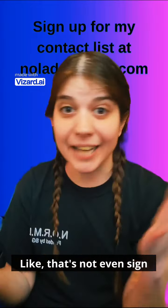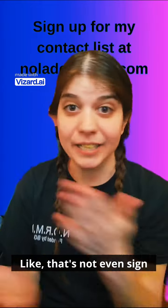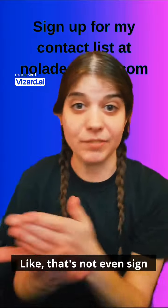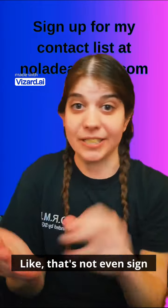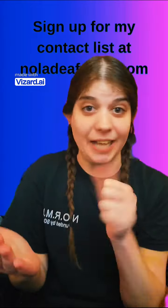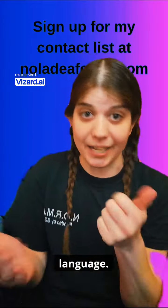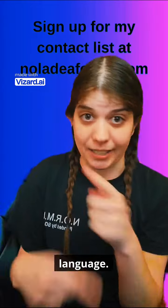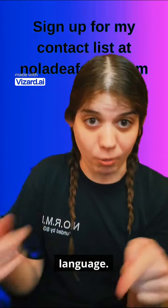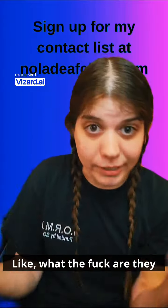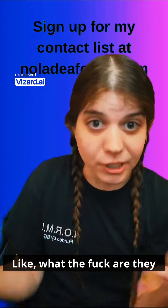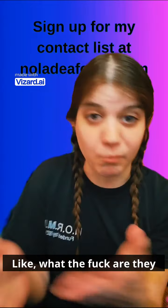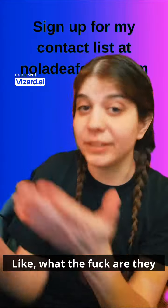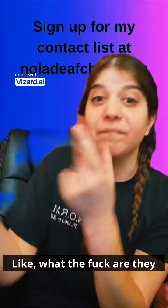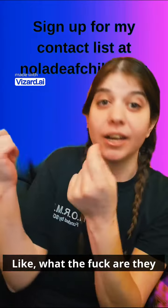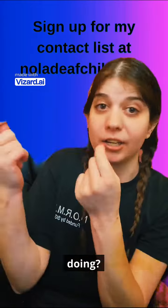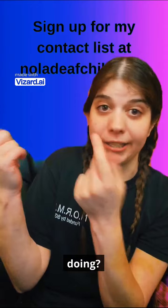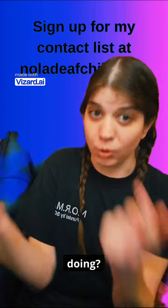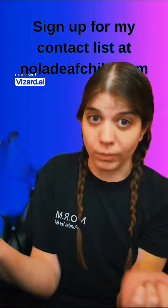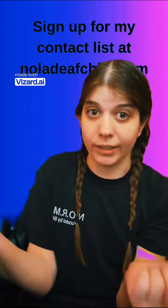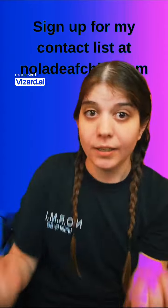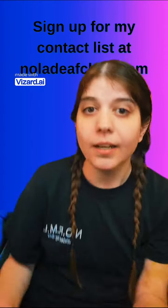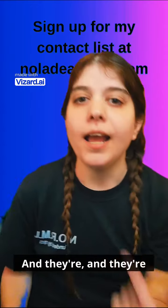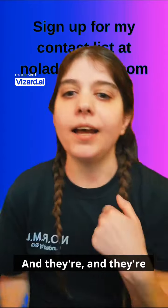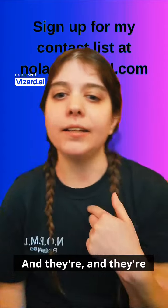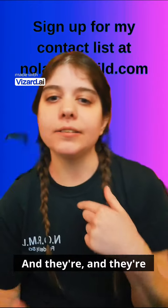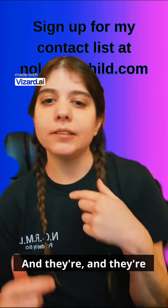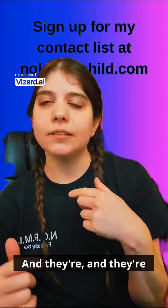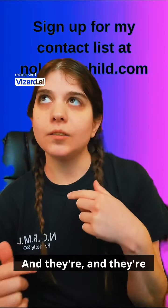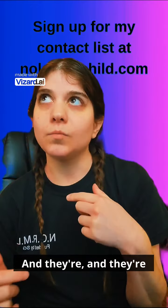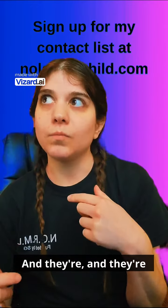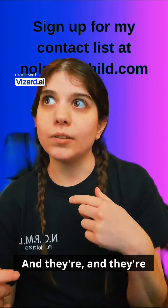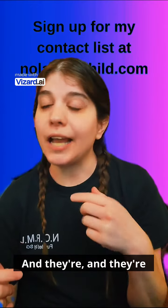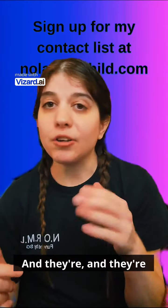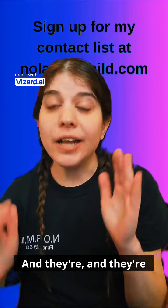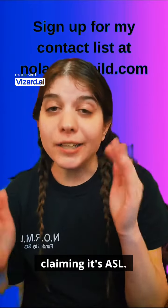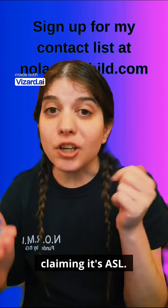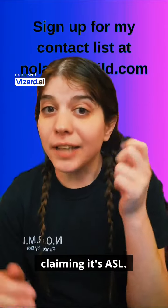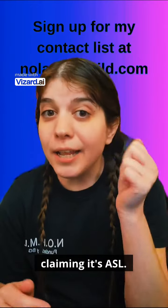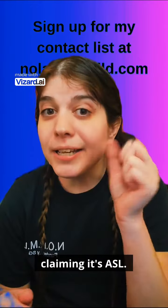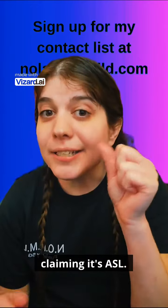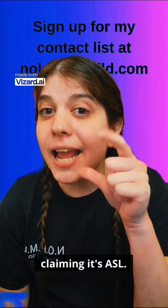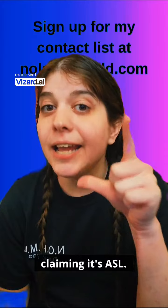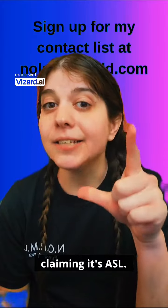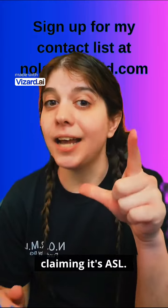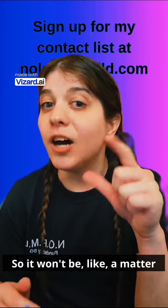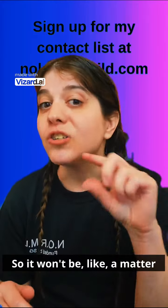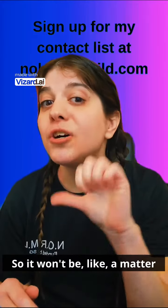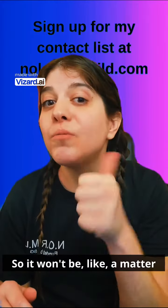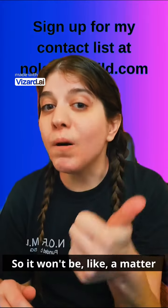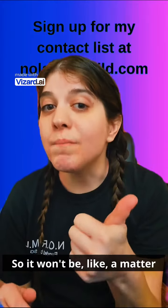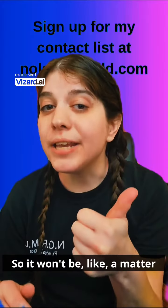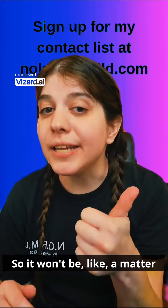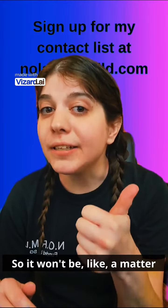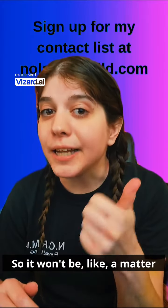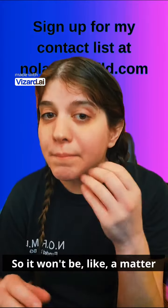even sign language. Like, what the fuck are they doing? And they're claiming it's ASL, so it won't be like a